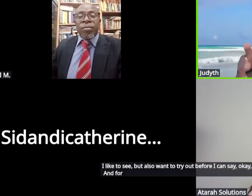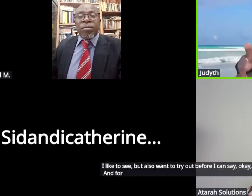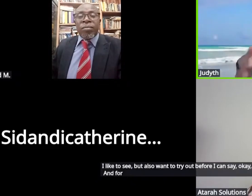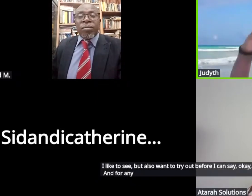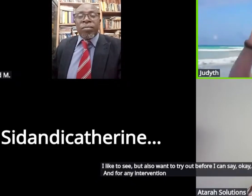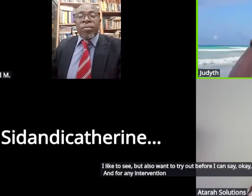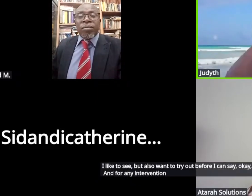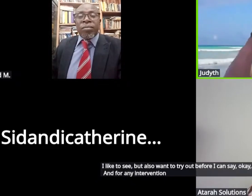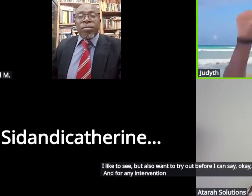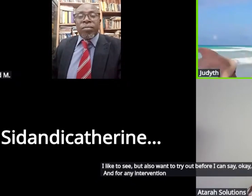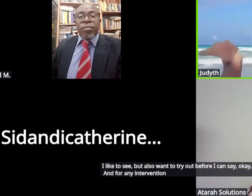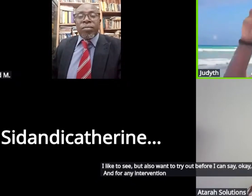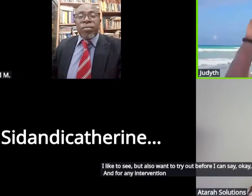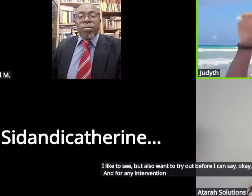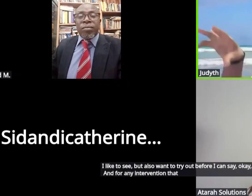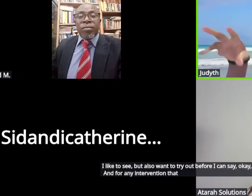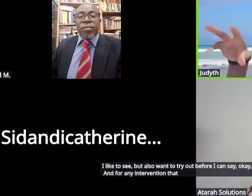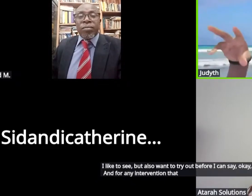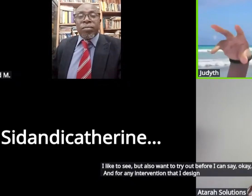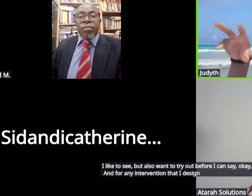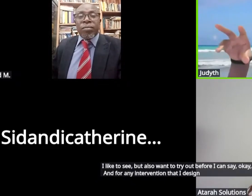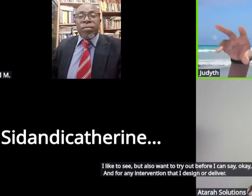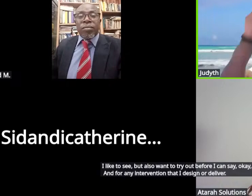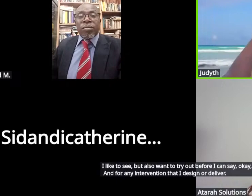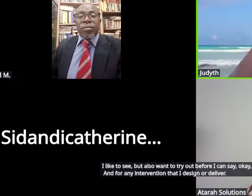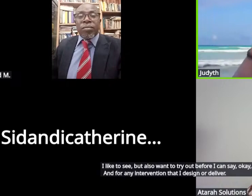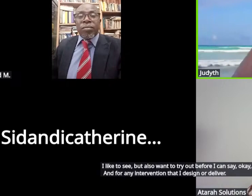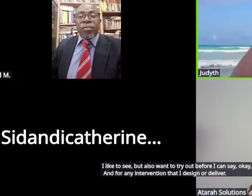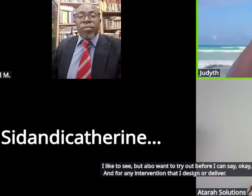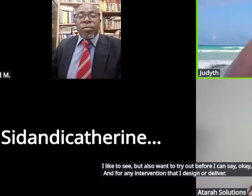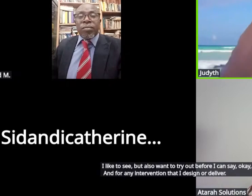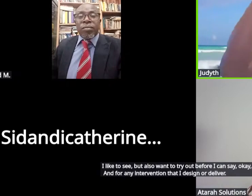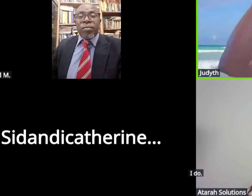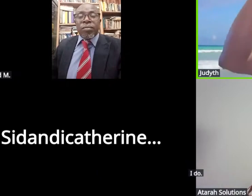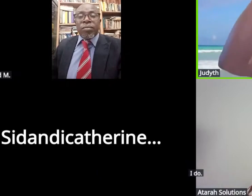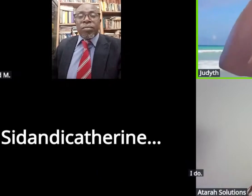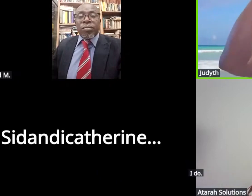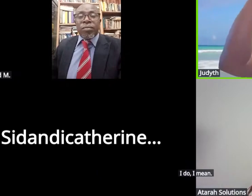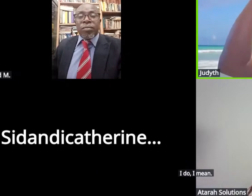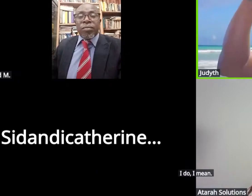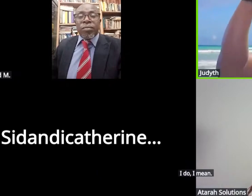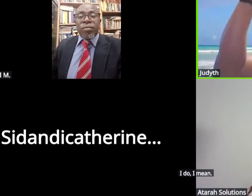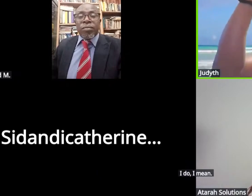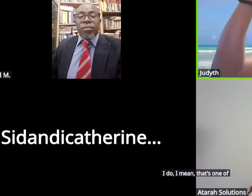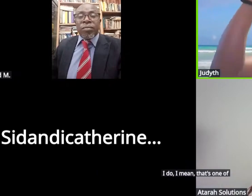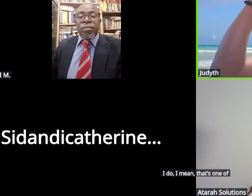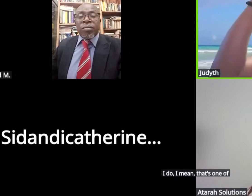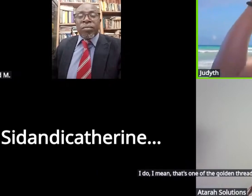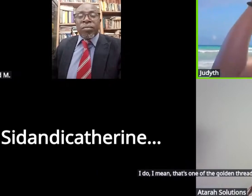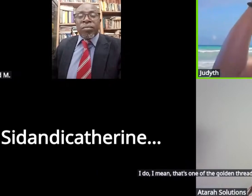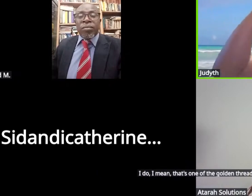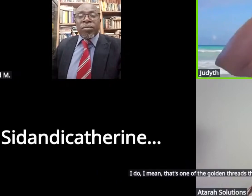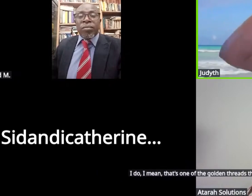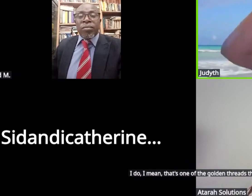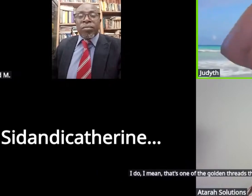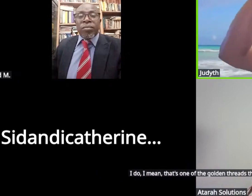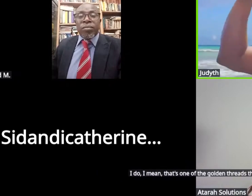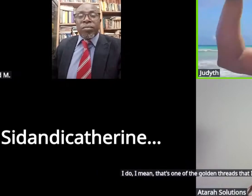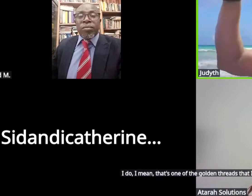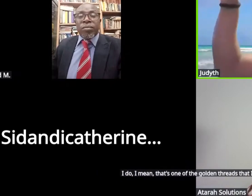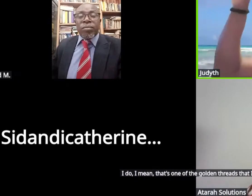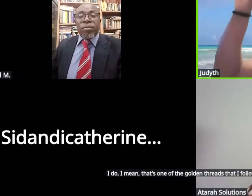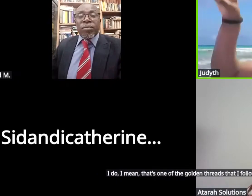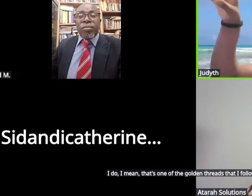intervention that I design or deliver, that's one of the golden threads that I follow, that every